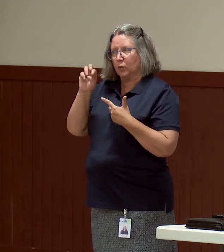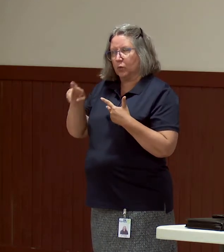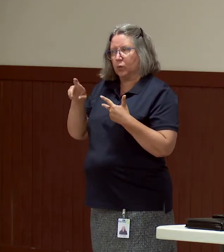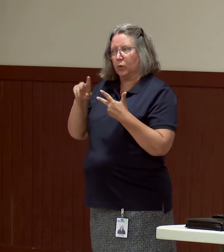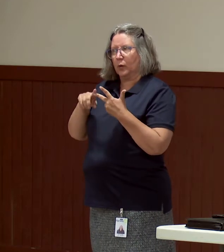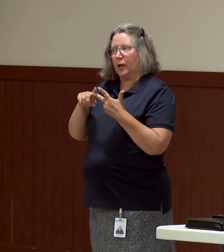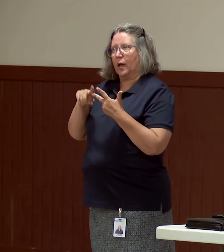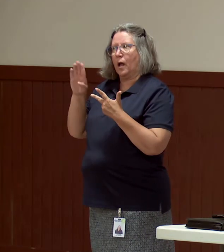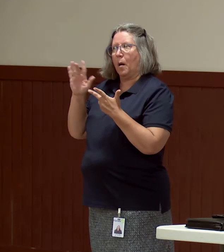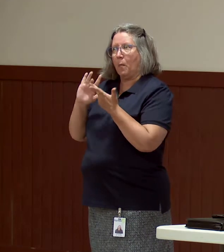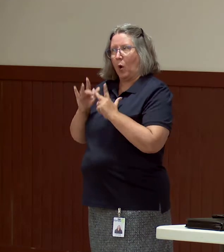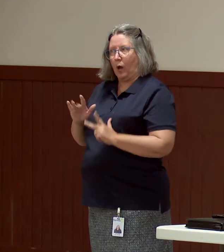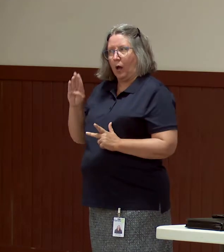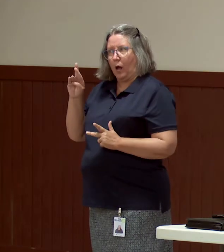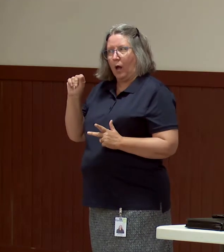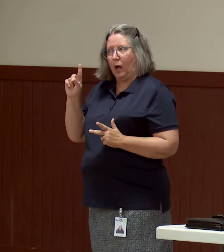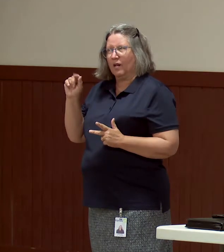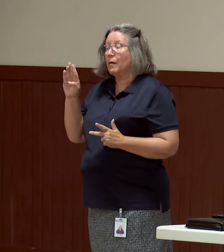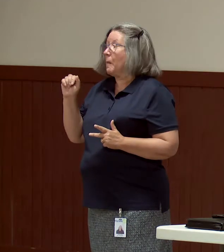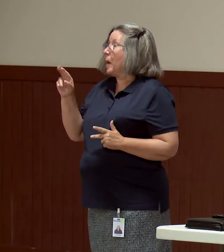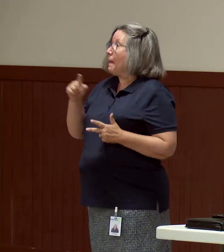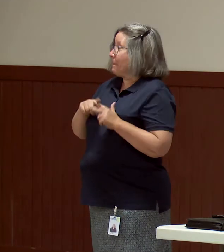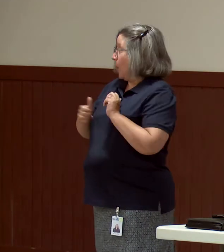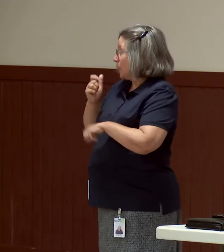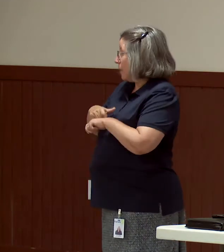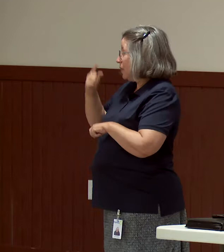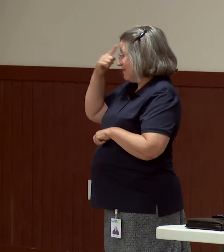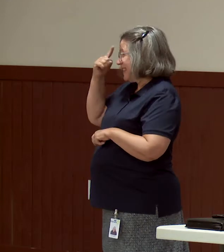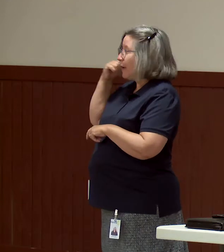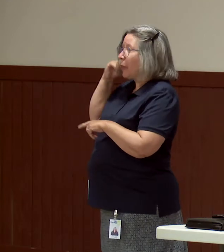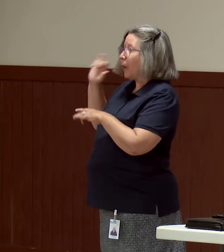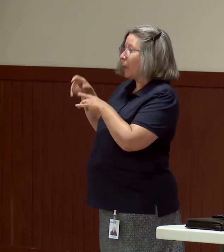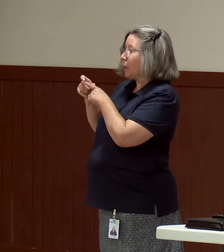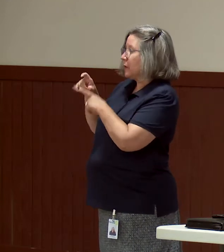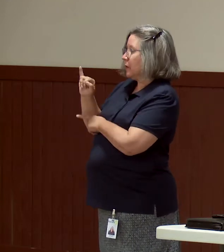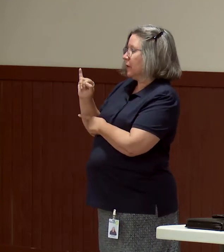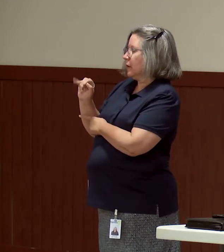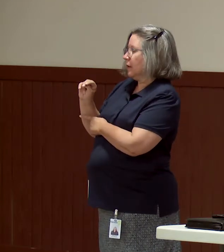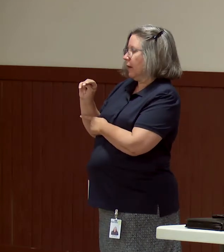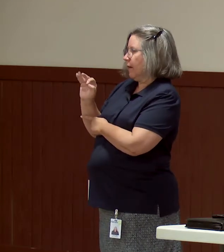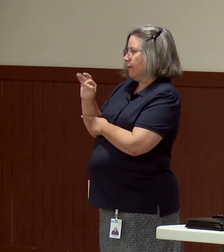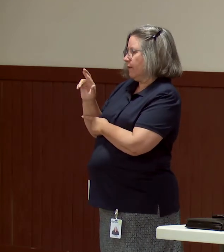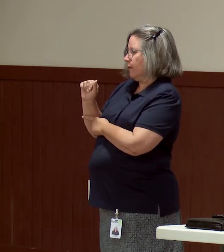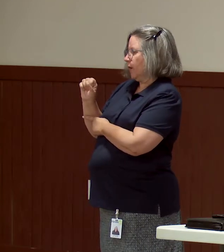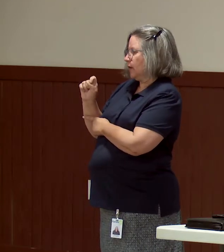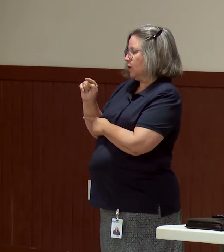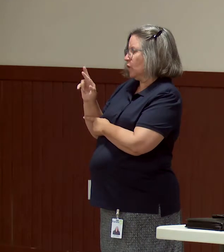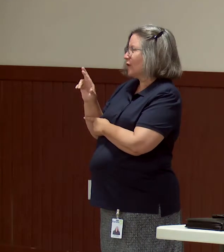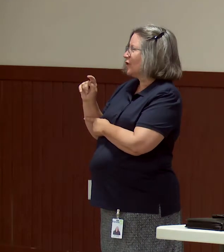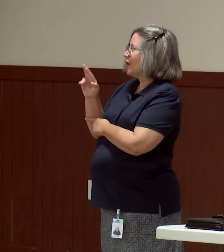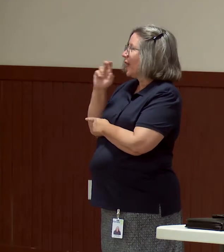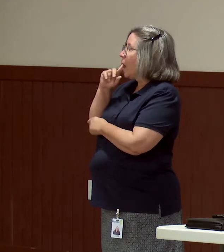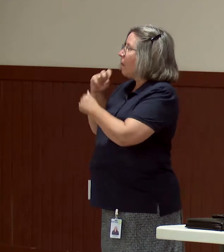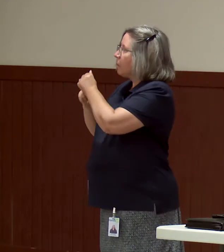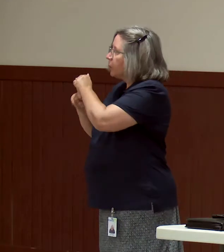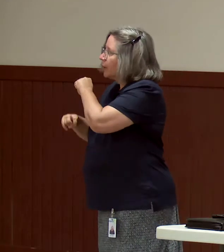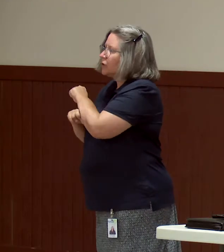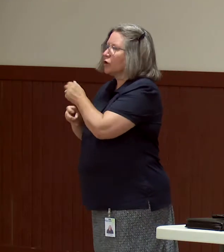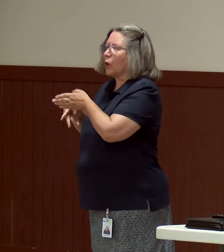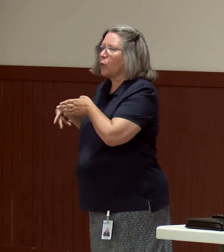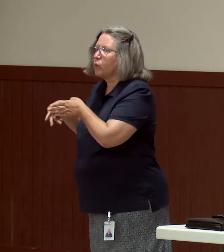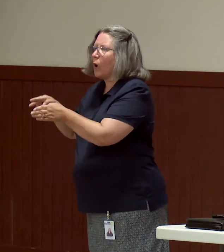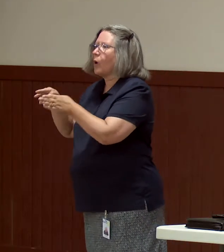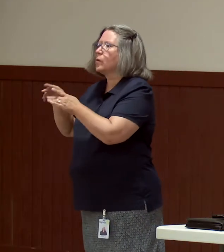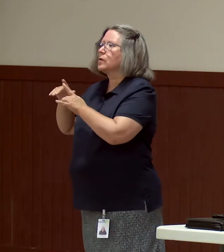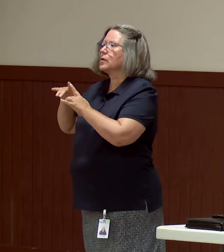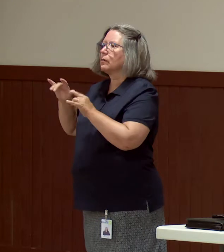way that we may typically define it, like roads, bridges, sidewalks. It's specifically water, sewer, and broadband, as well as green